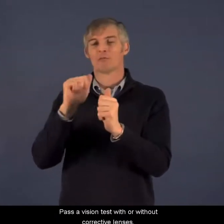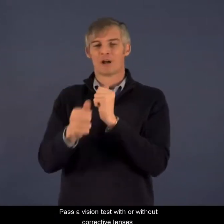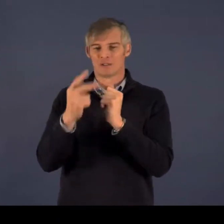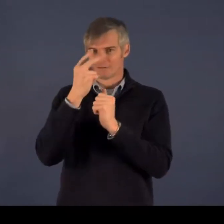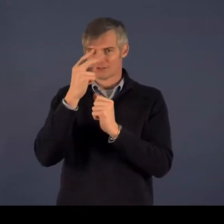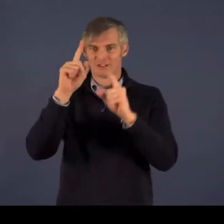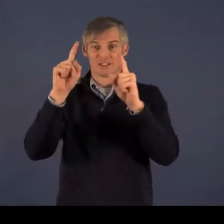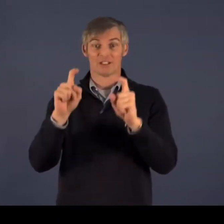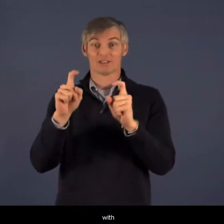lenses with